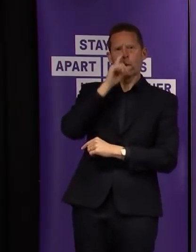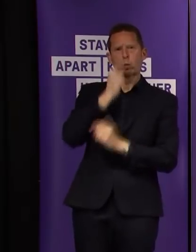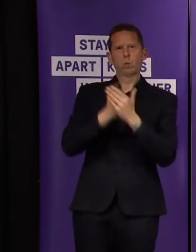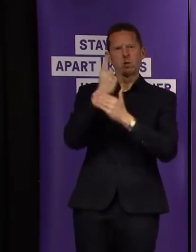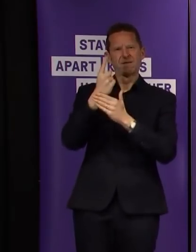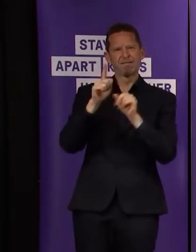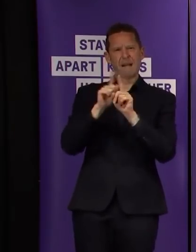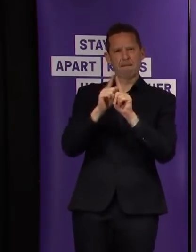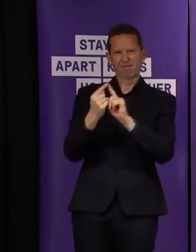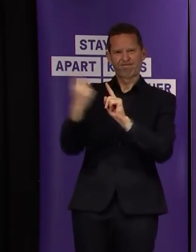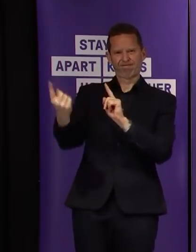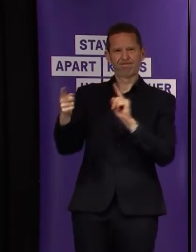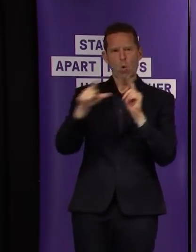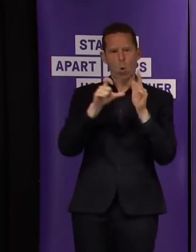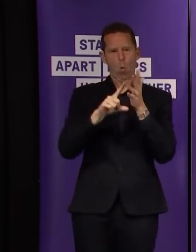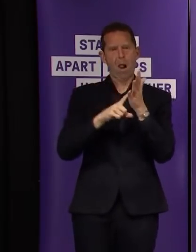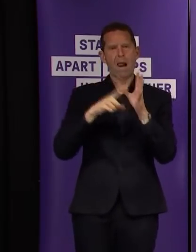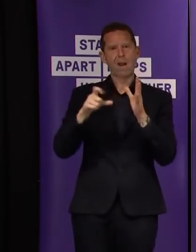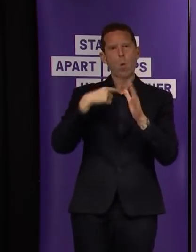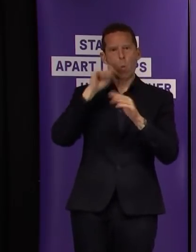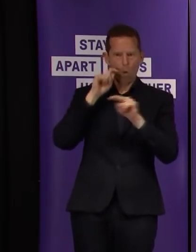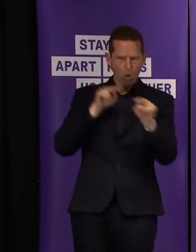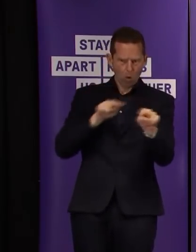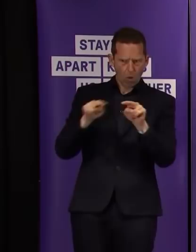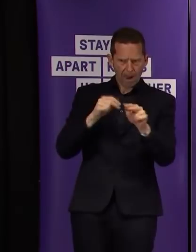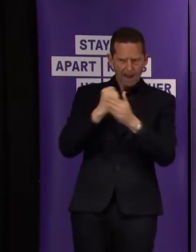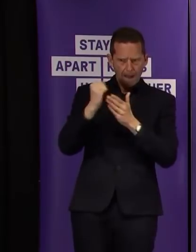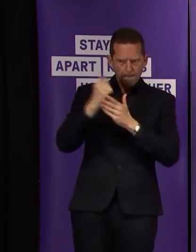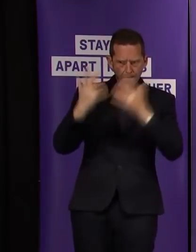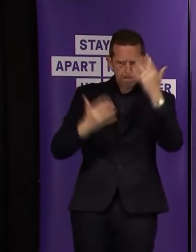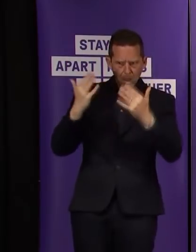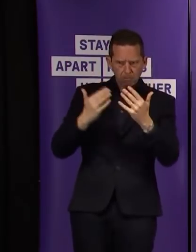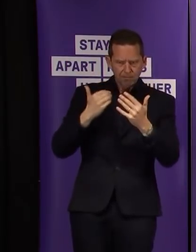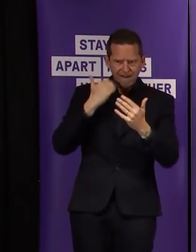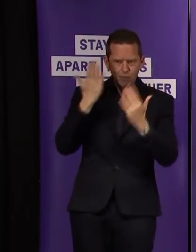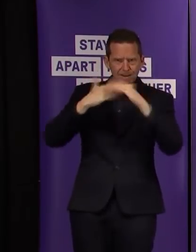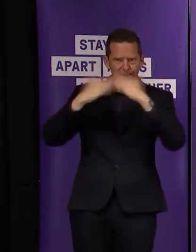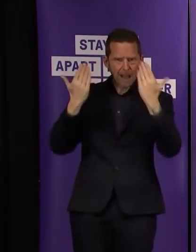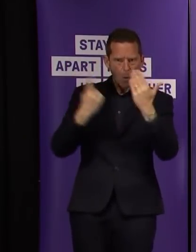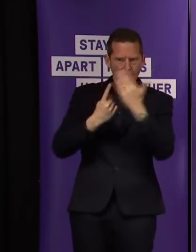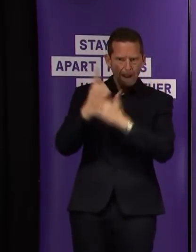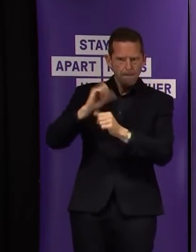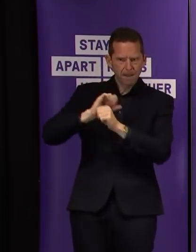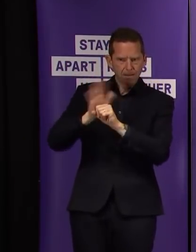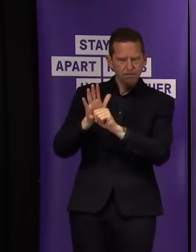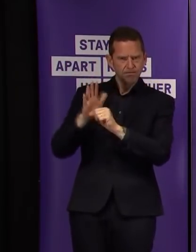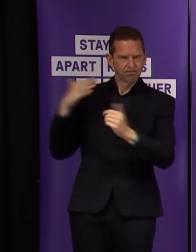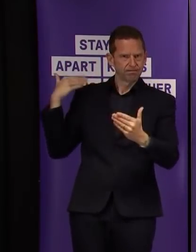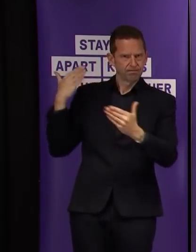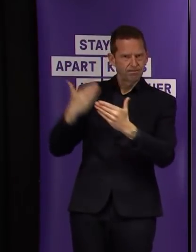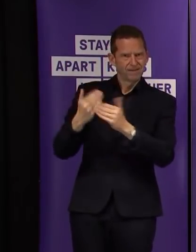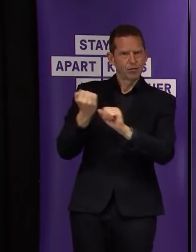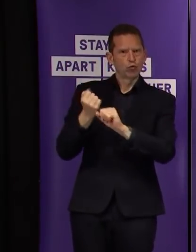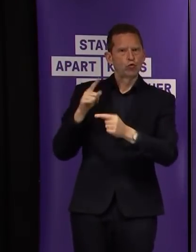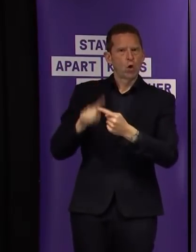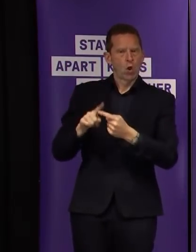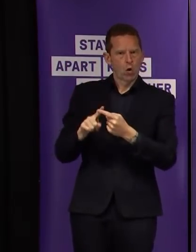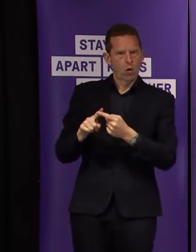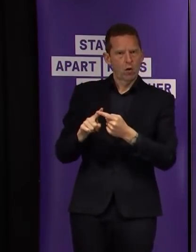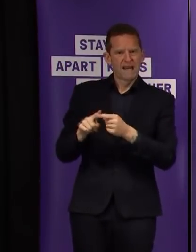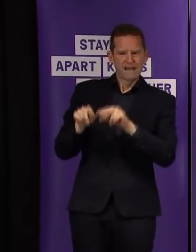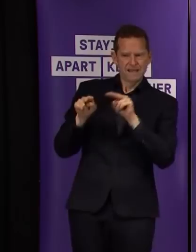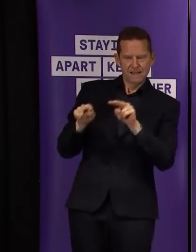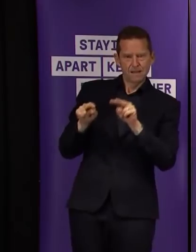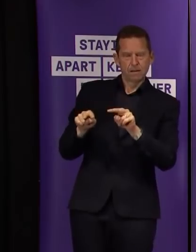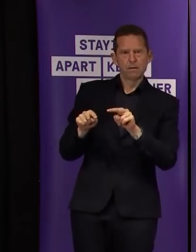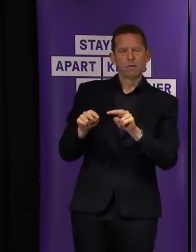and we will monitor the number of cases in the Geelong area, just as we have done for many weeks now, to ensure that,